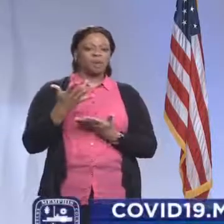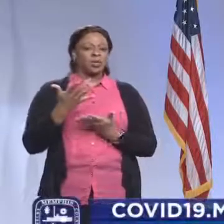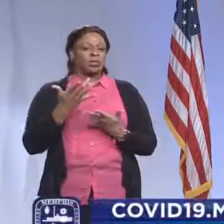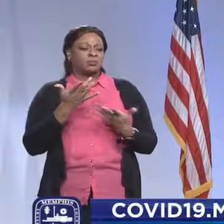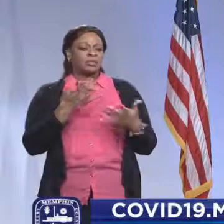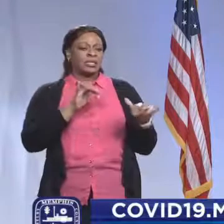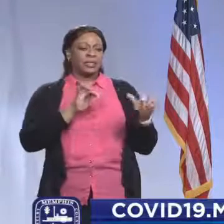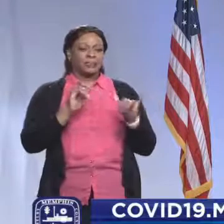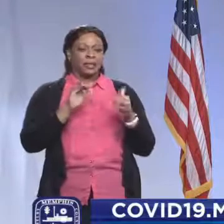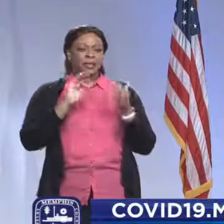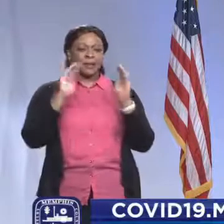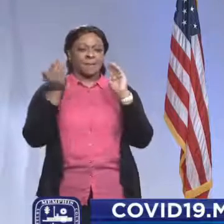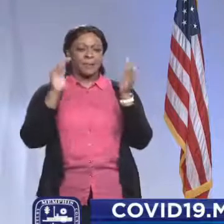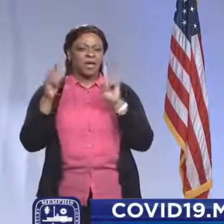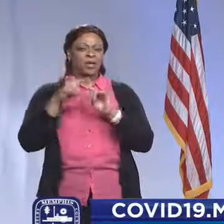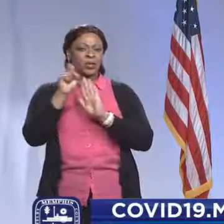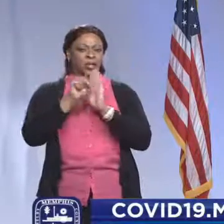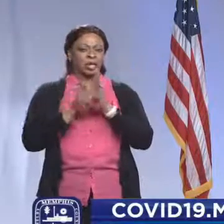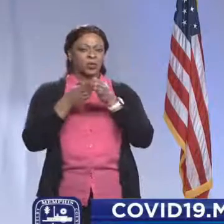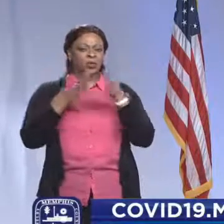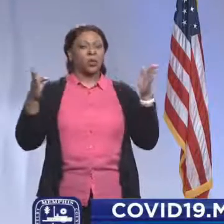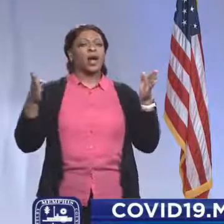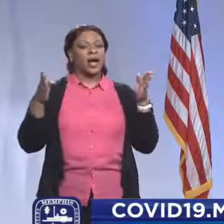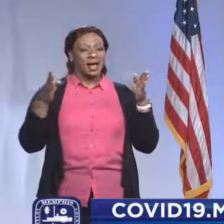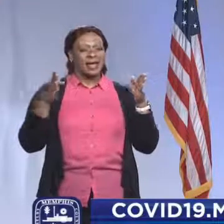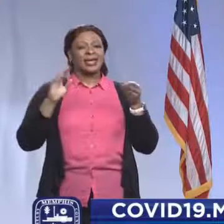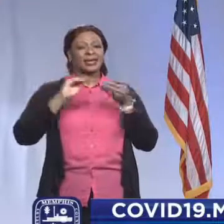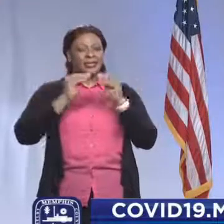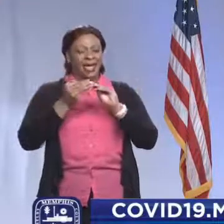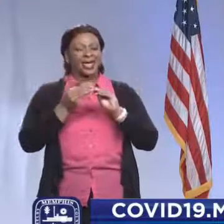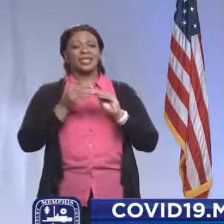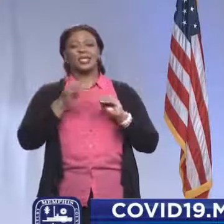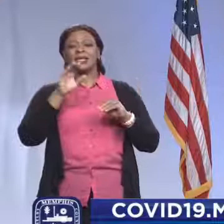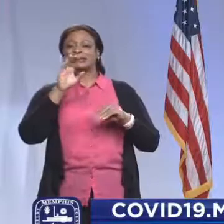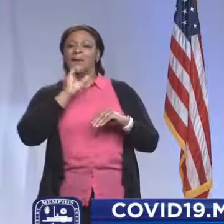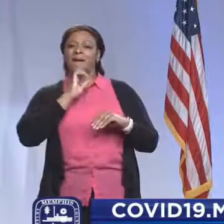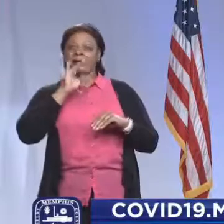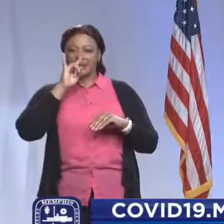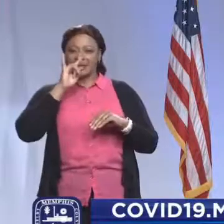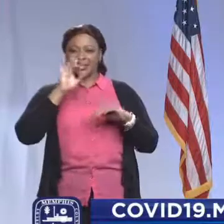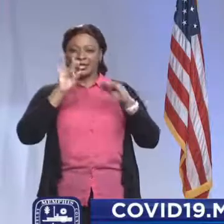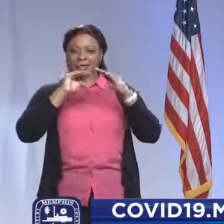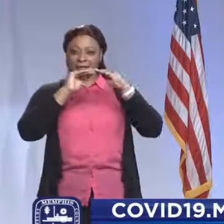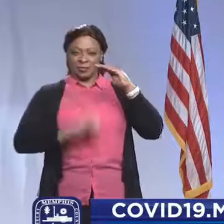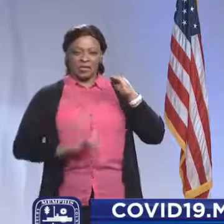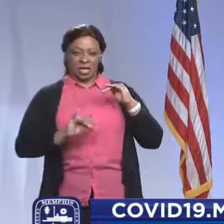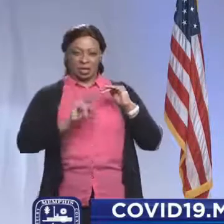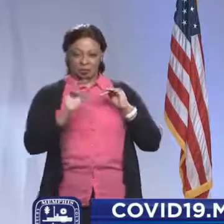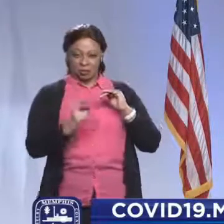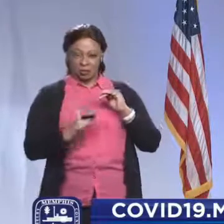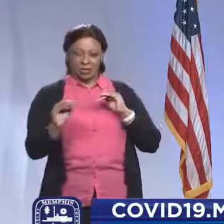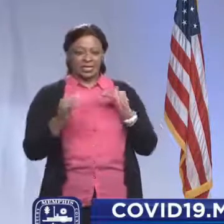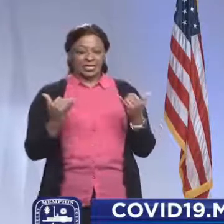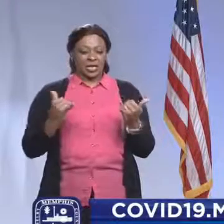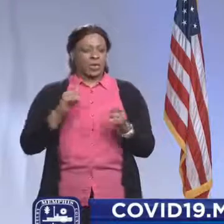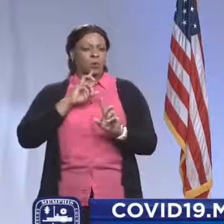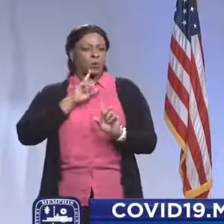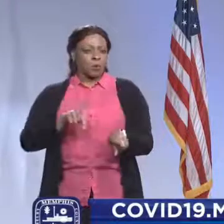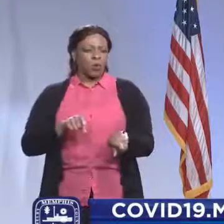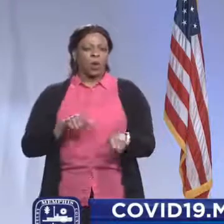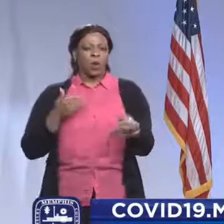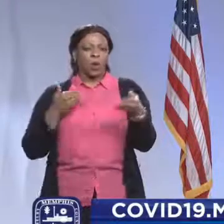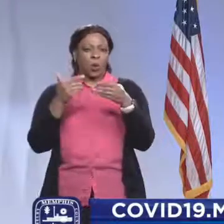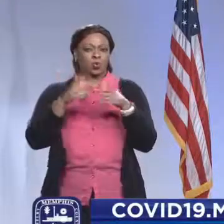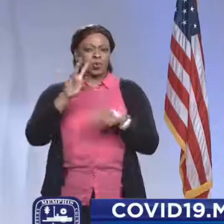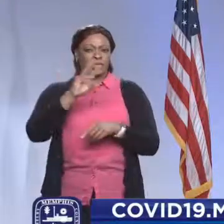to nationwide stats, with those pediatric cases under 18 being about 2%. As of today, it's reported that they're closer